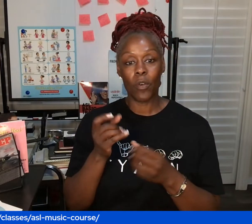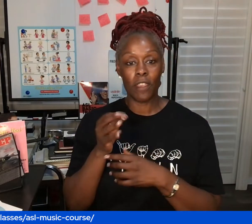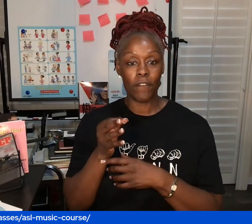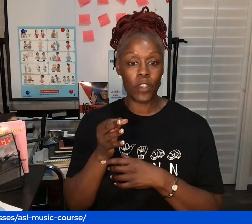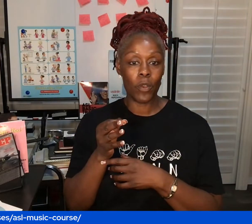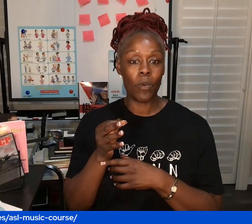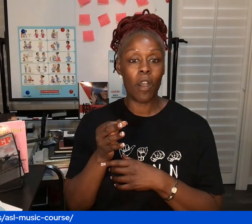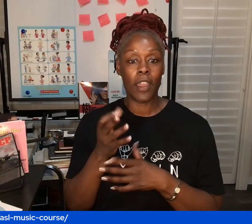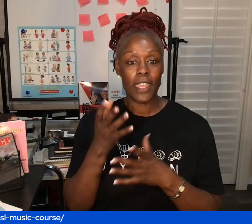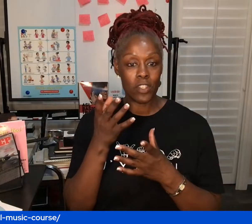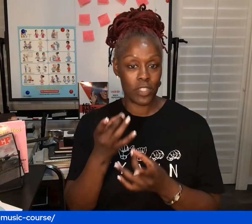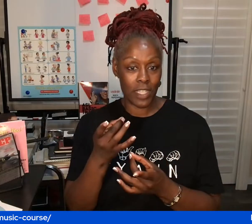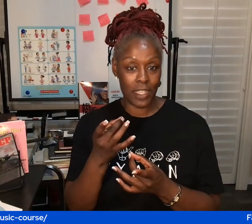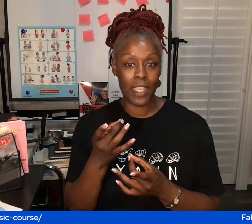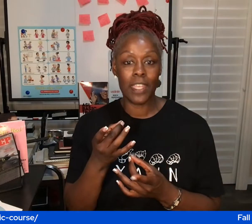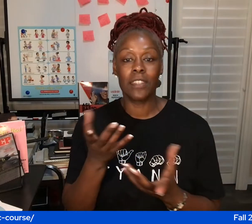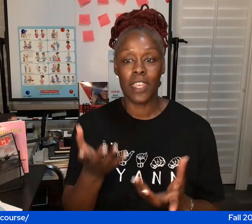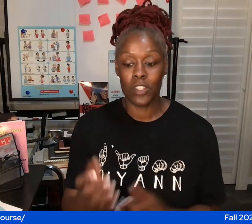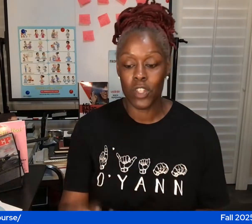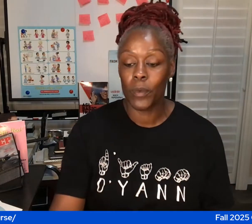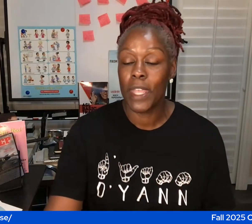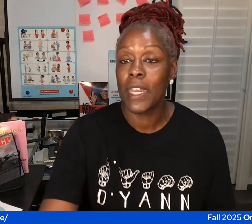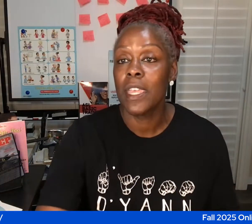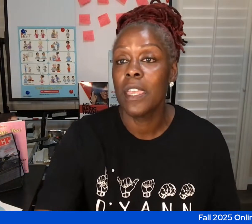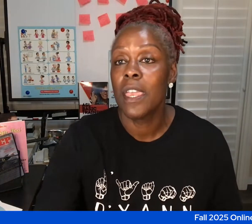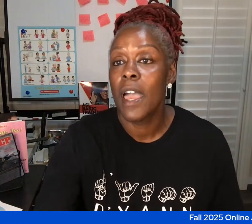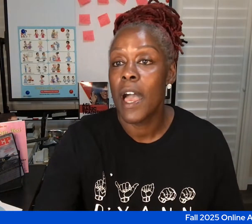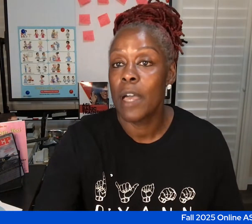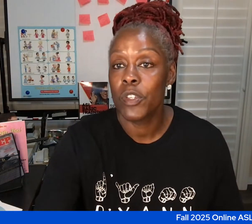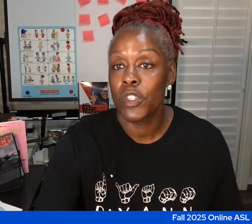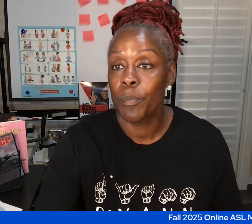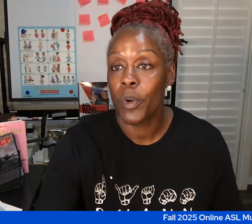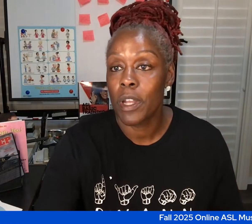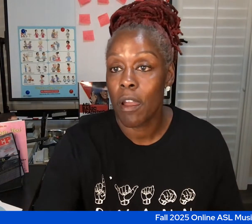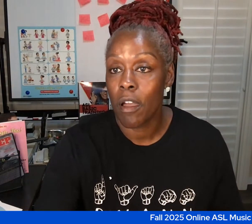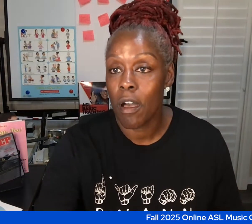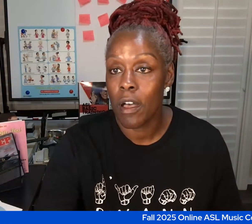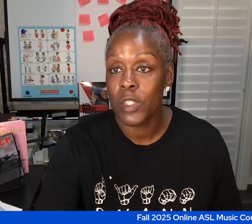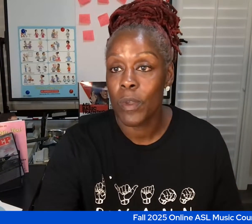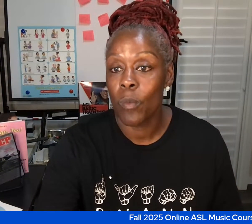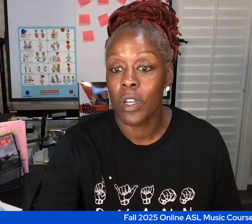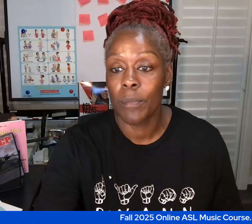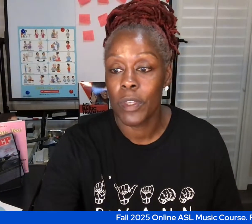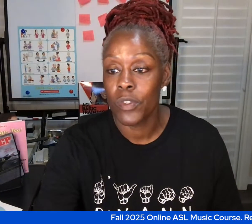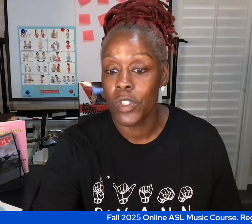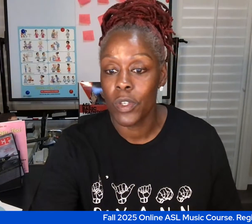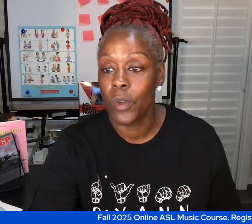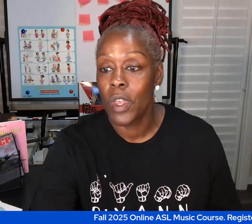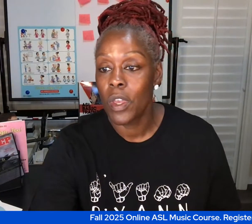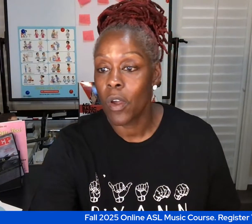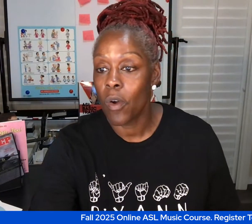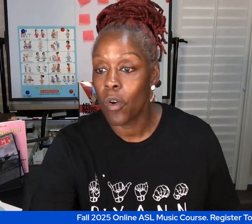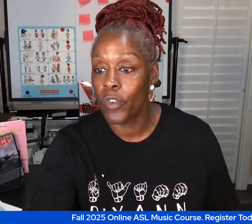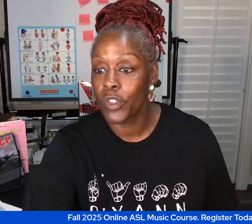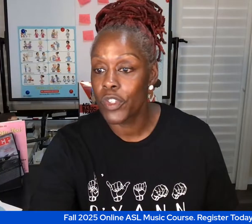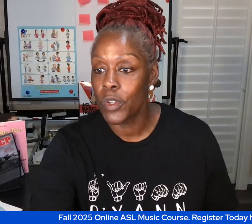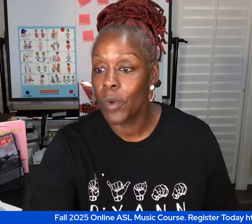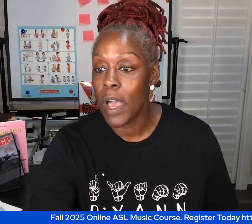if you are interested in donating to support our cause, we welcome you to go over to